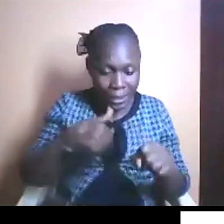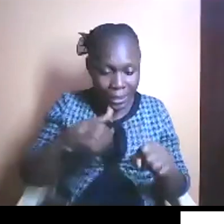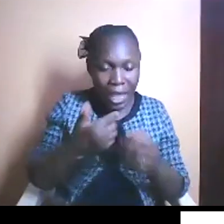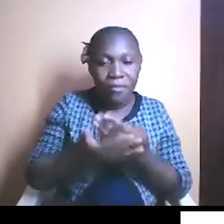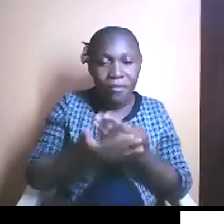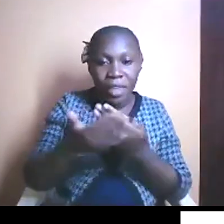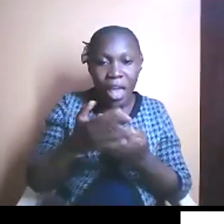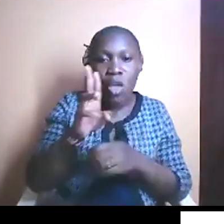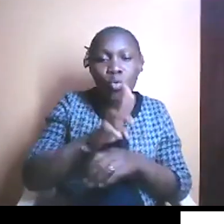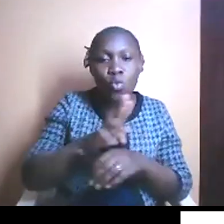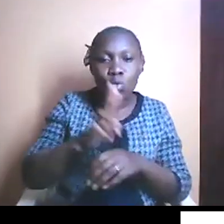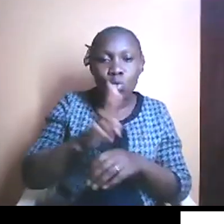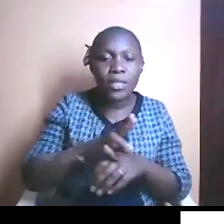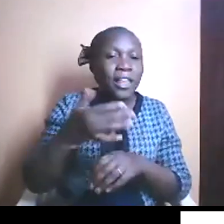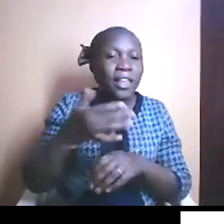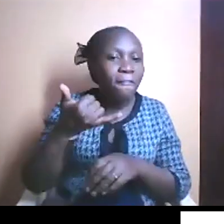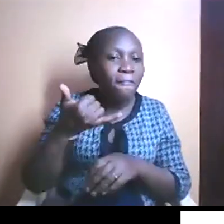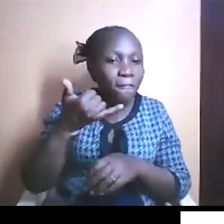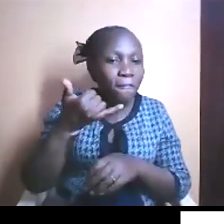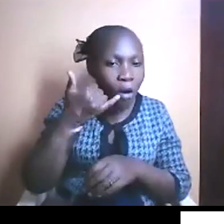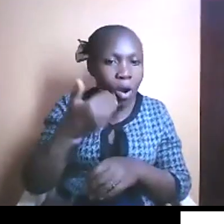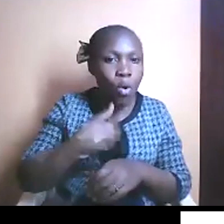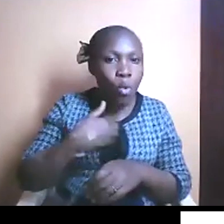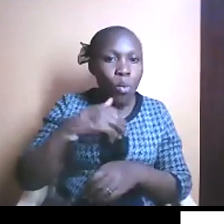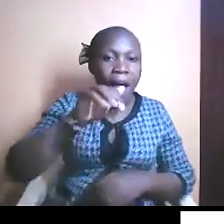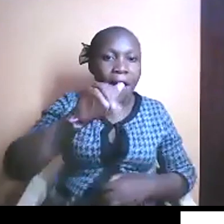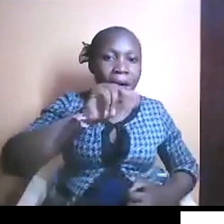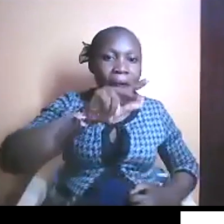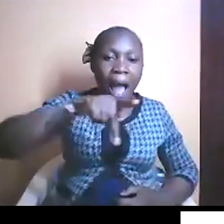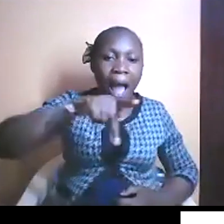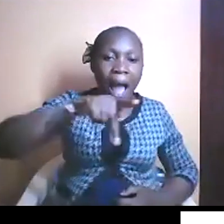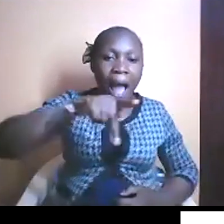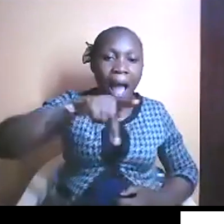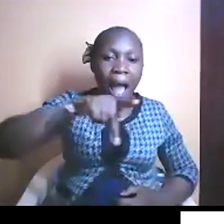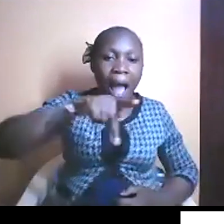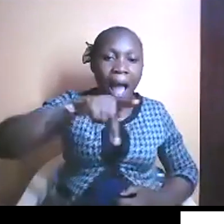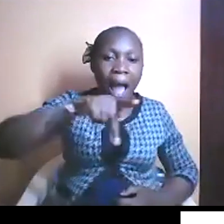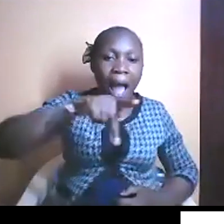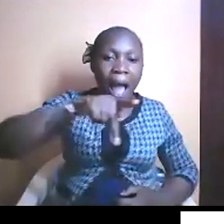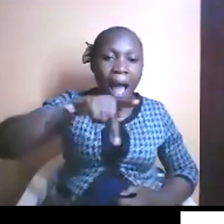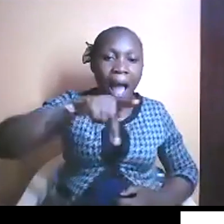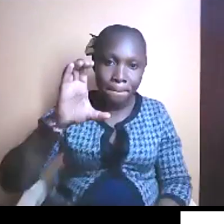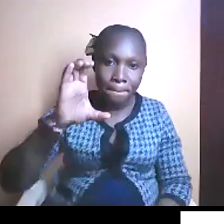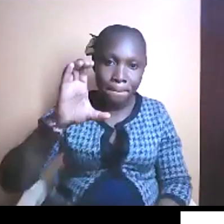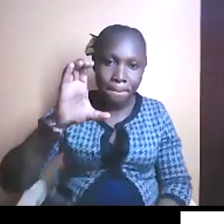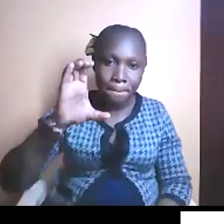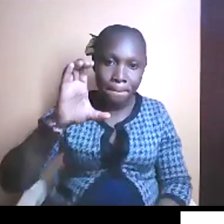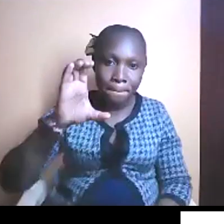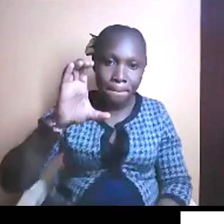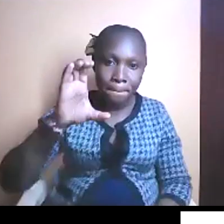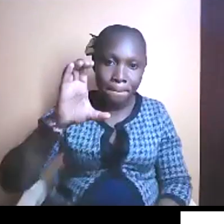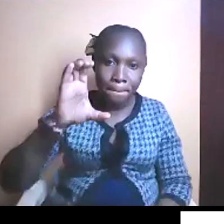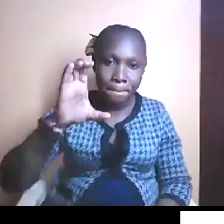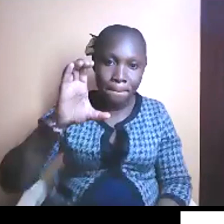your phone. There's a wonderful app called Calm, which is a free app. Apps nowadays that you can download that